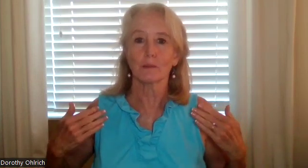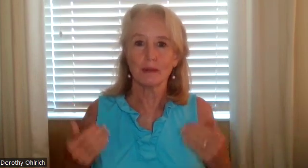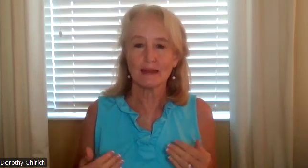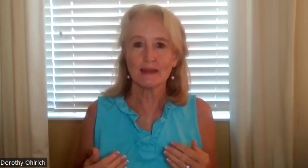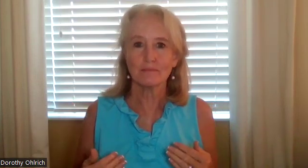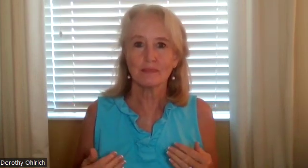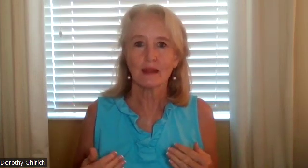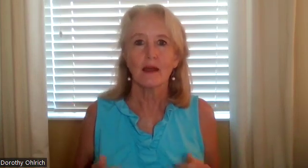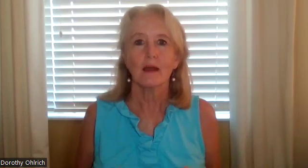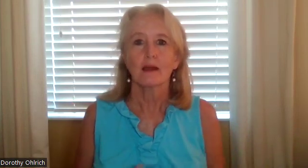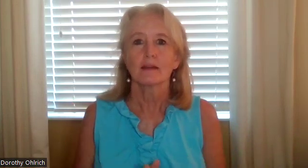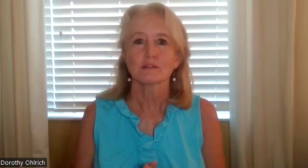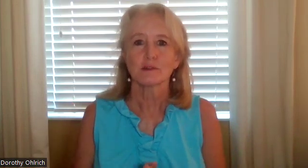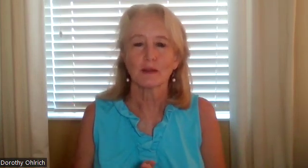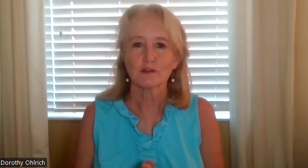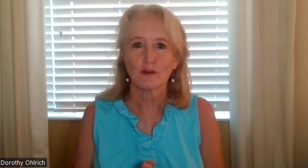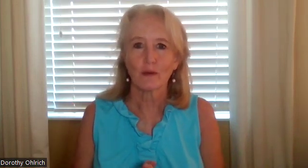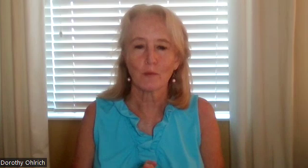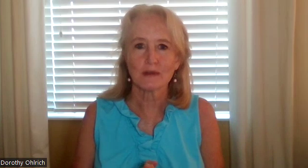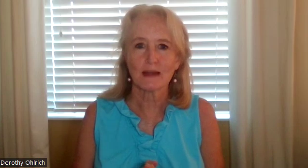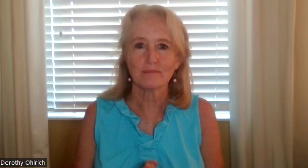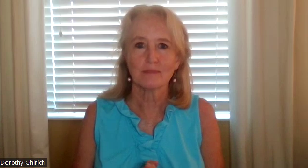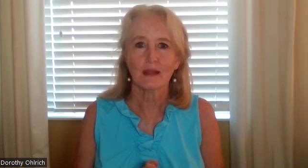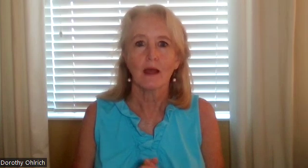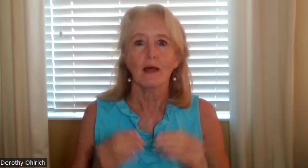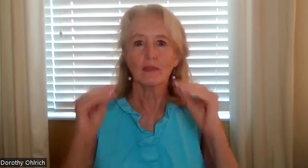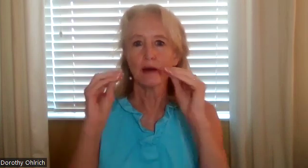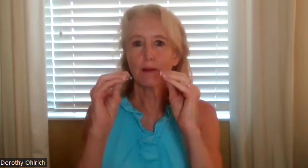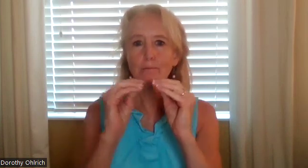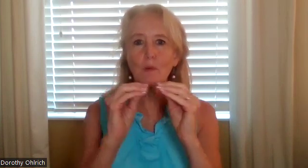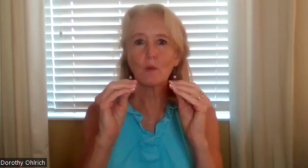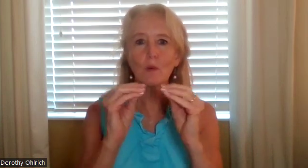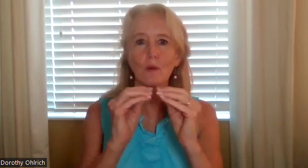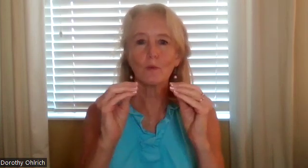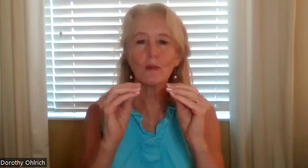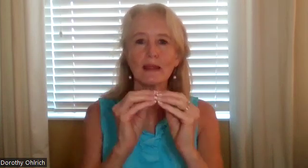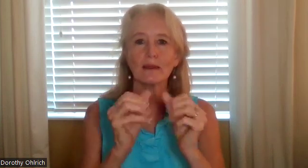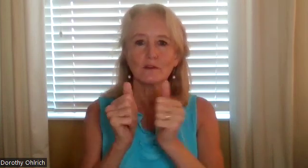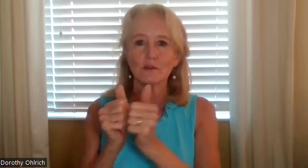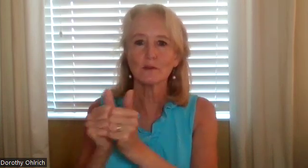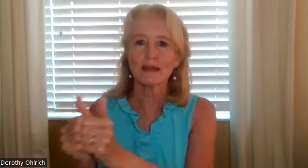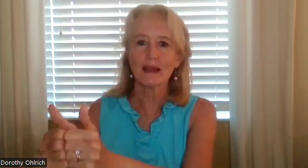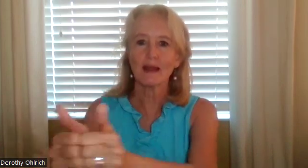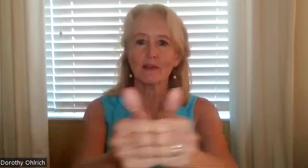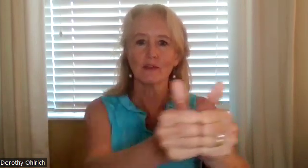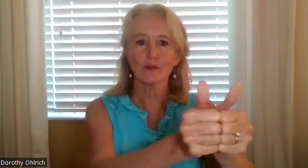we'll be. So let's try that one more time. The more we get